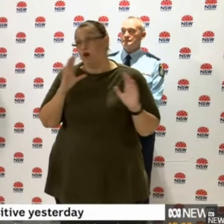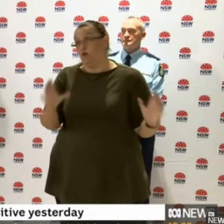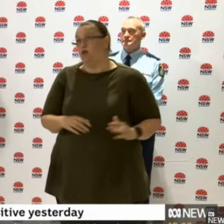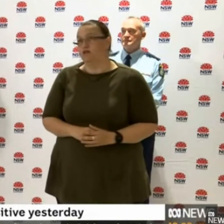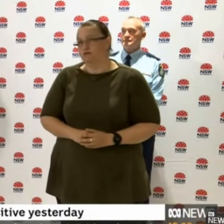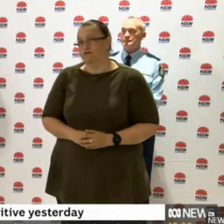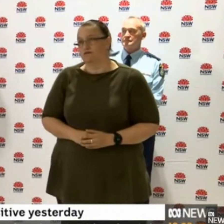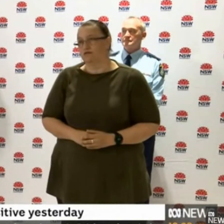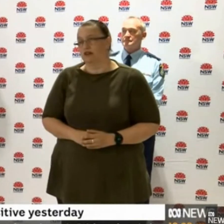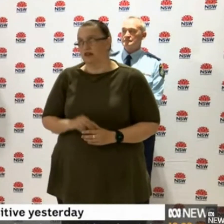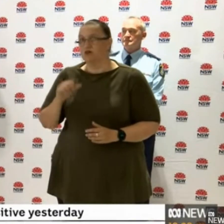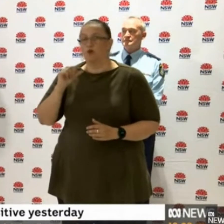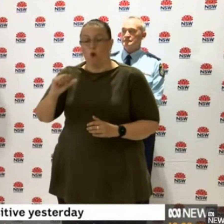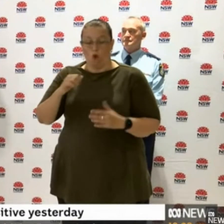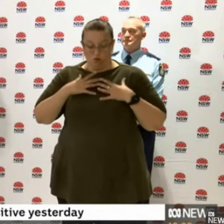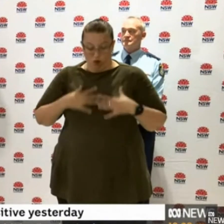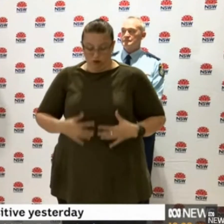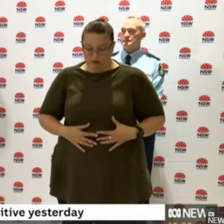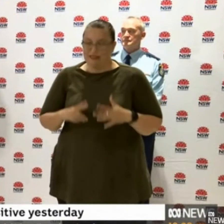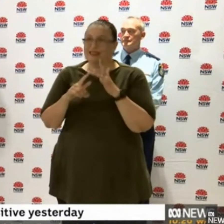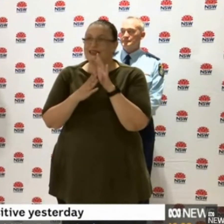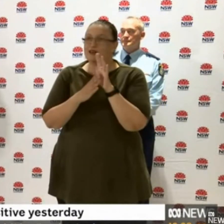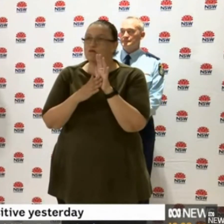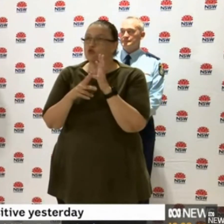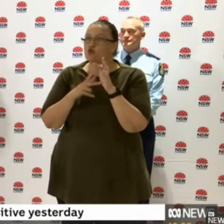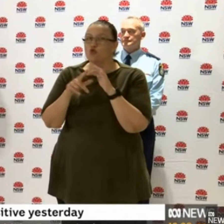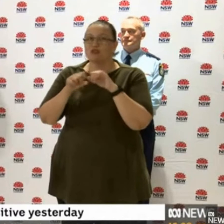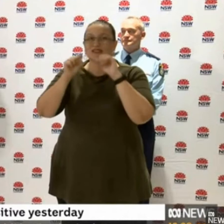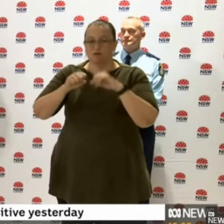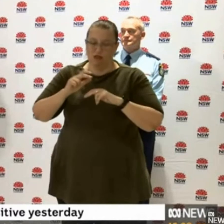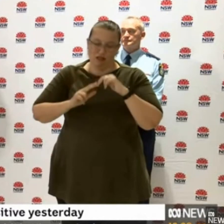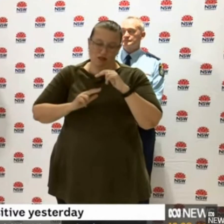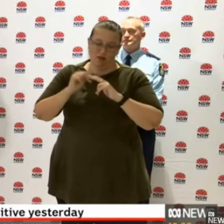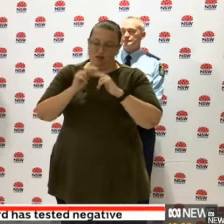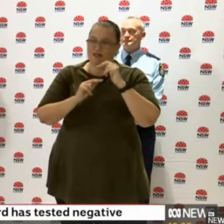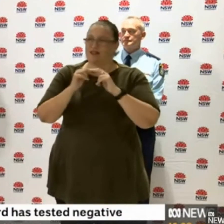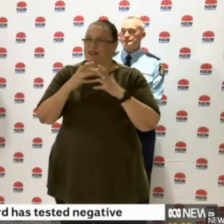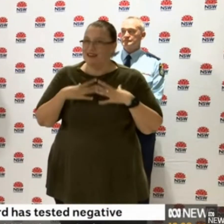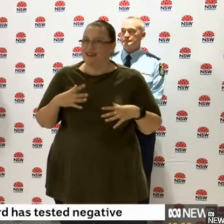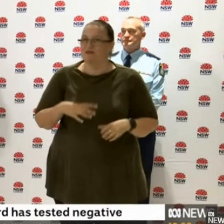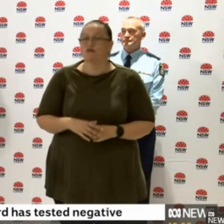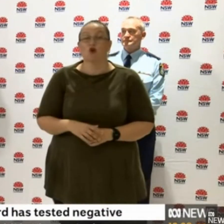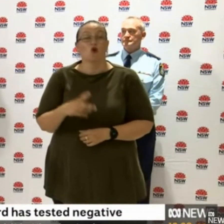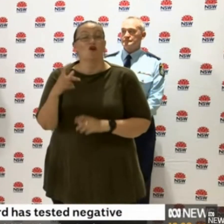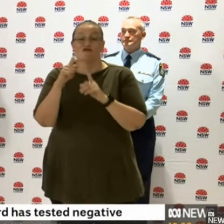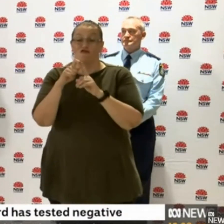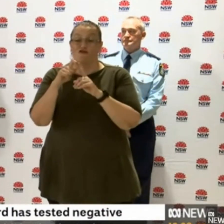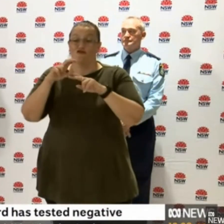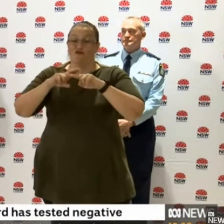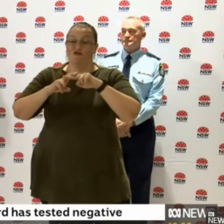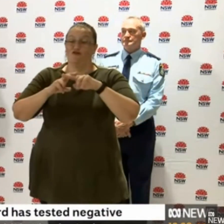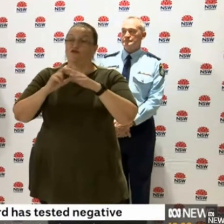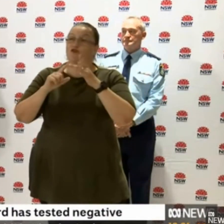sometimes you need those 2 doses to get the optimum immunity, and that's certainly the case with the Pfizer. So we need those 2 doses